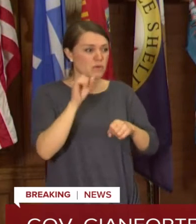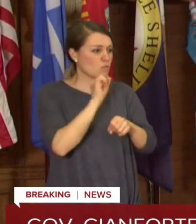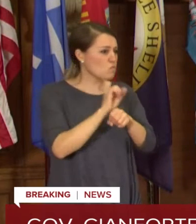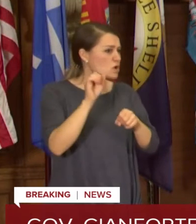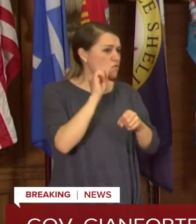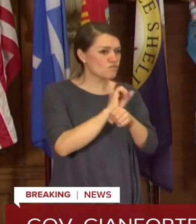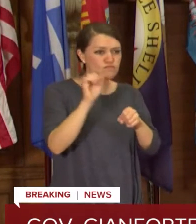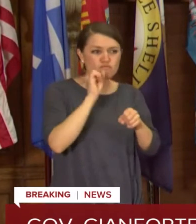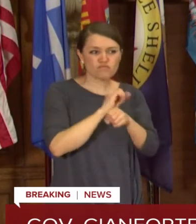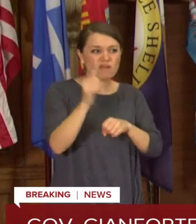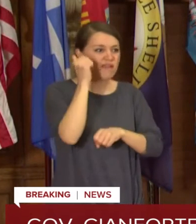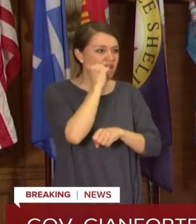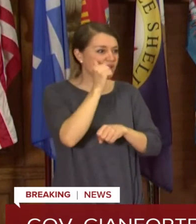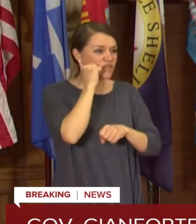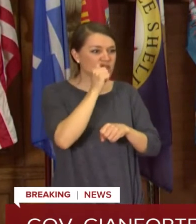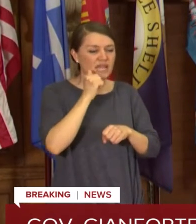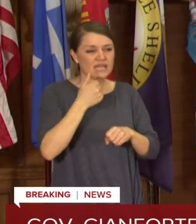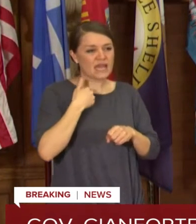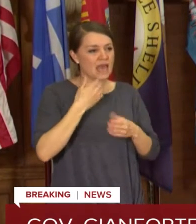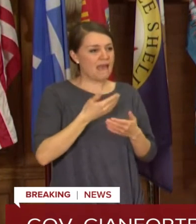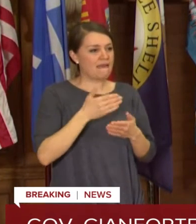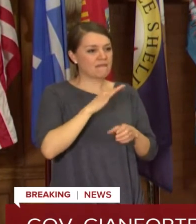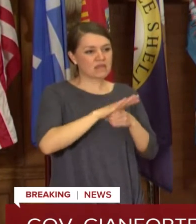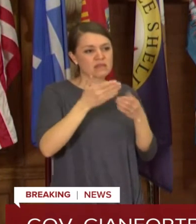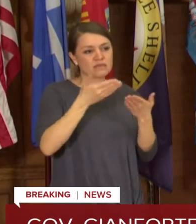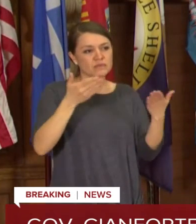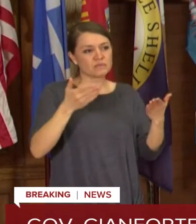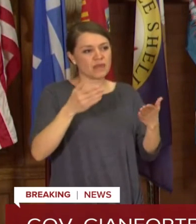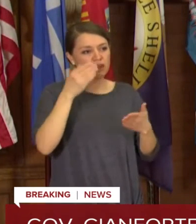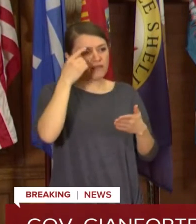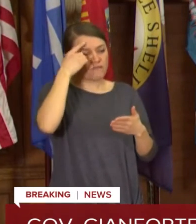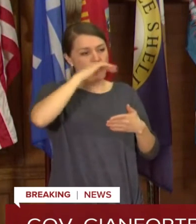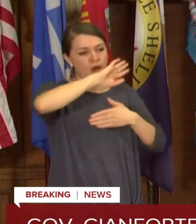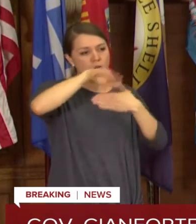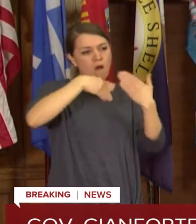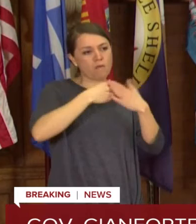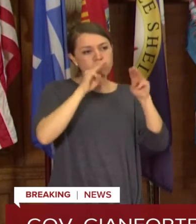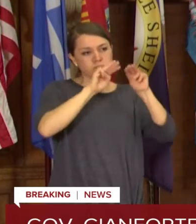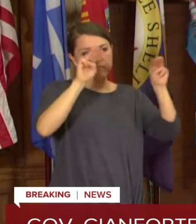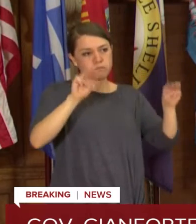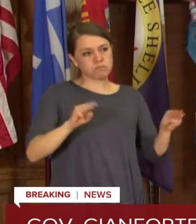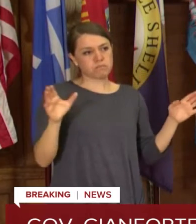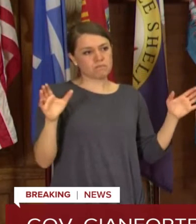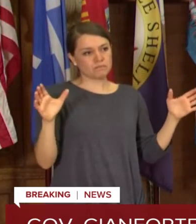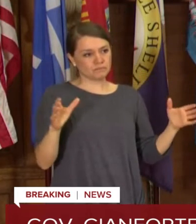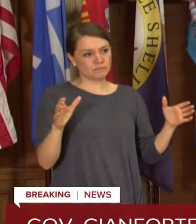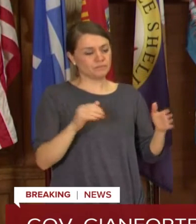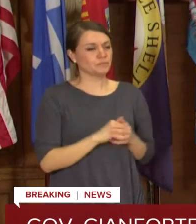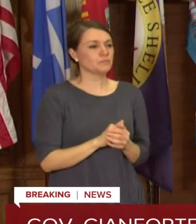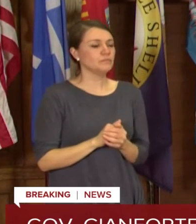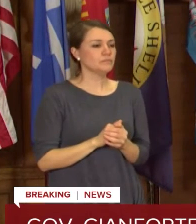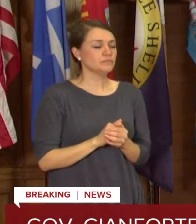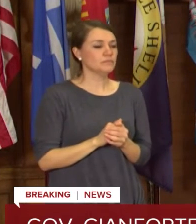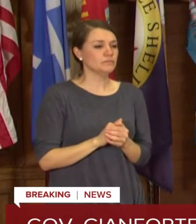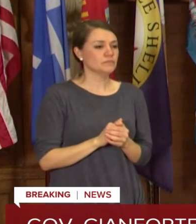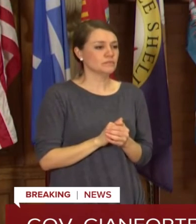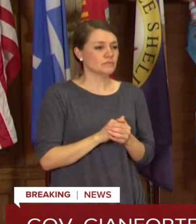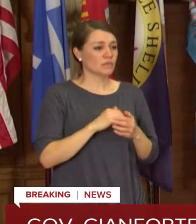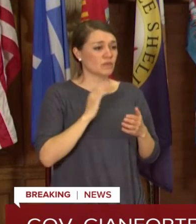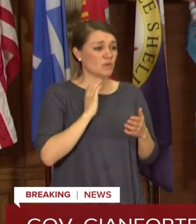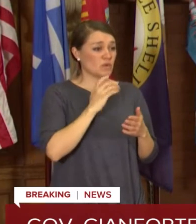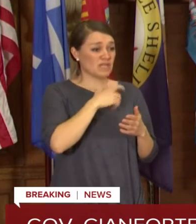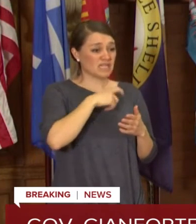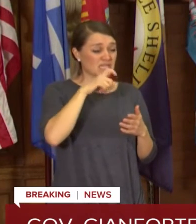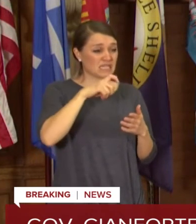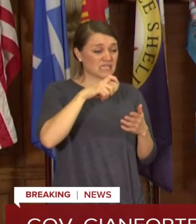supplies for all of Montana. Additionally, the task force had to locate and provide replacement